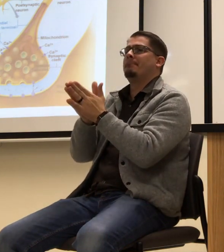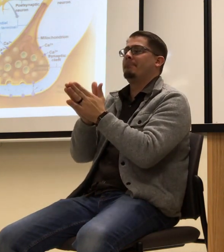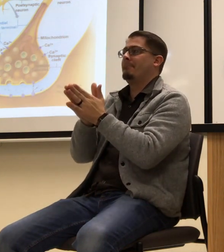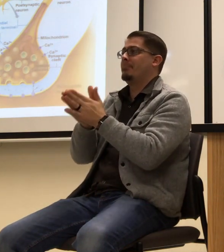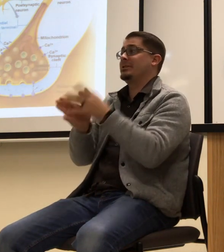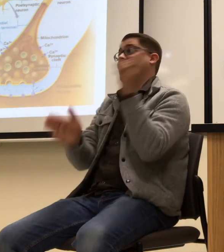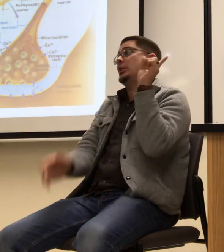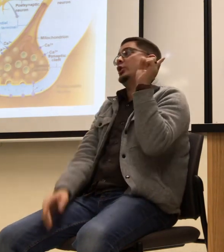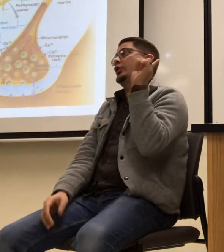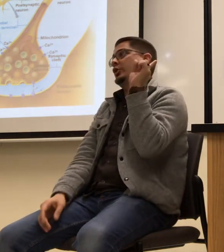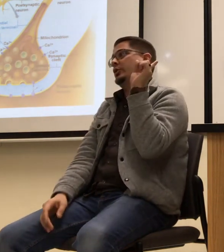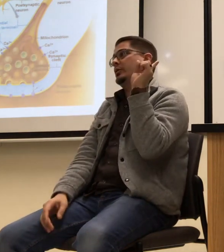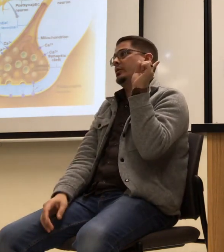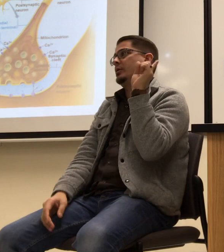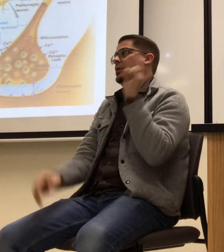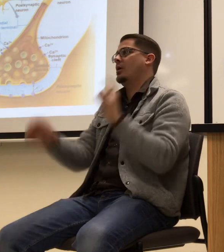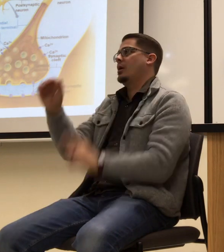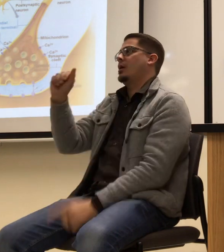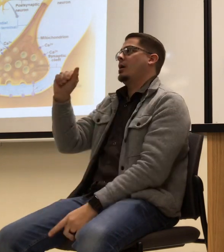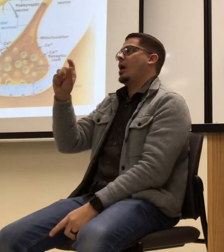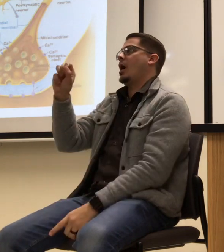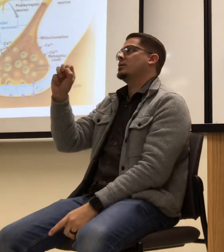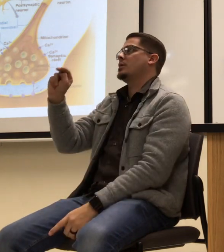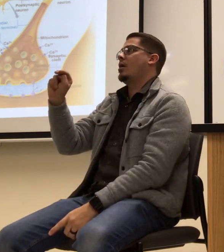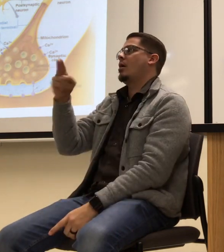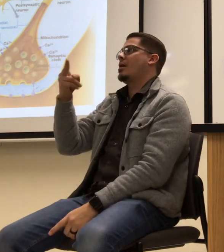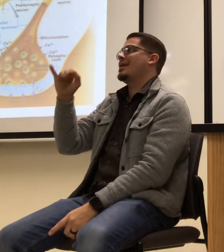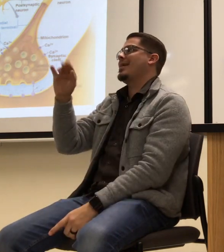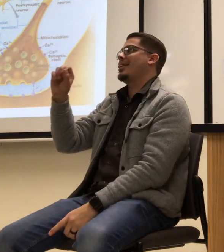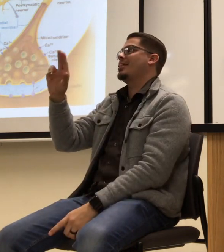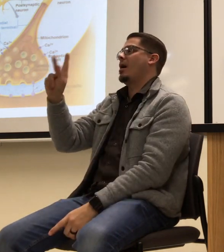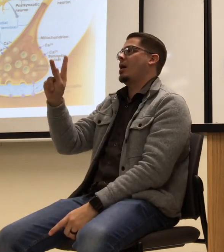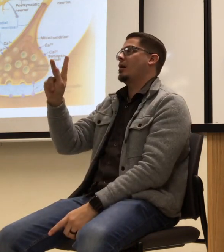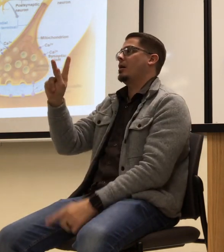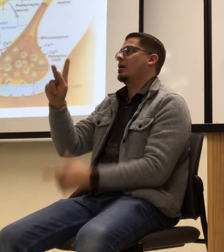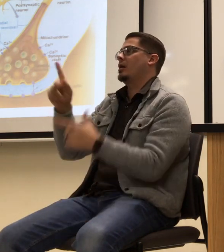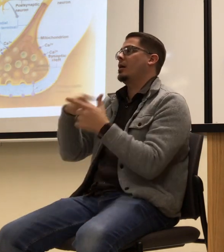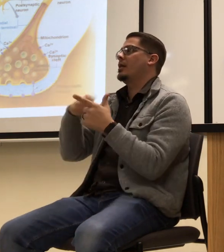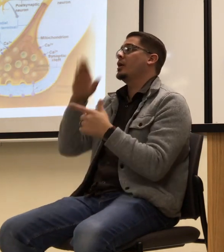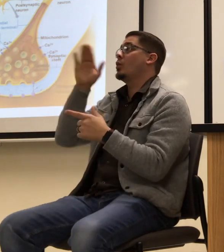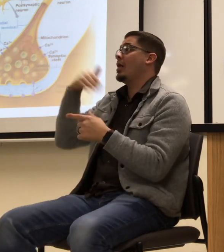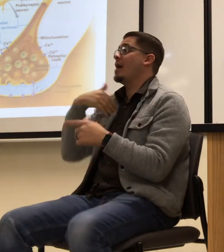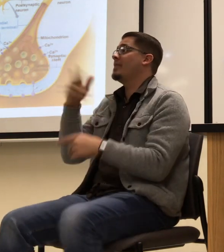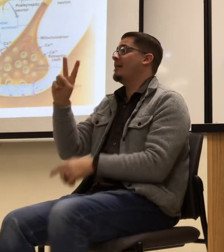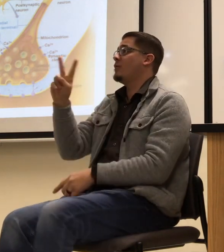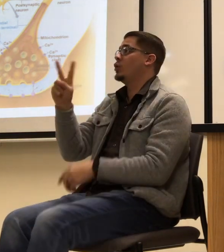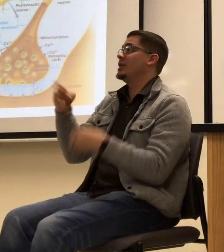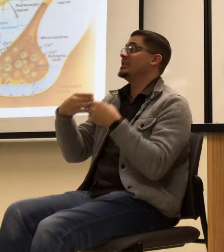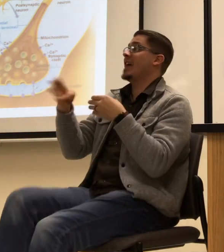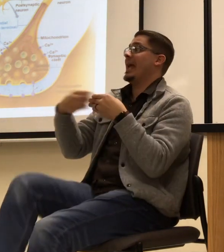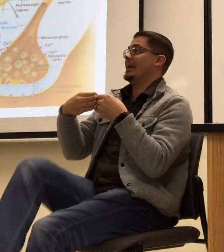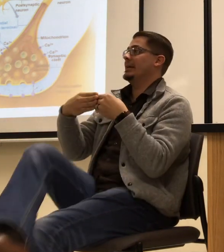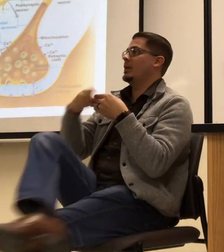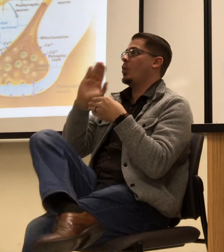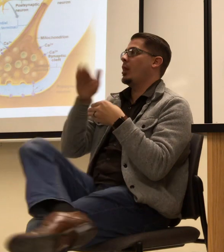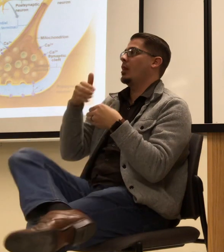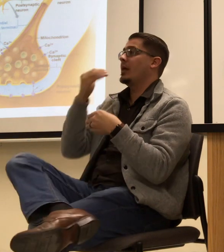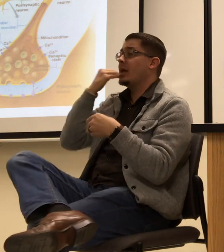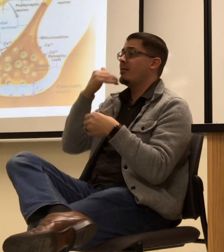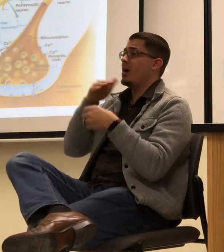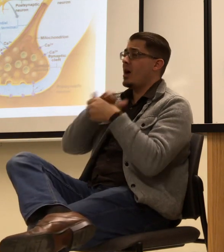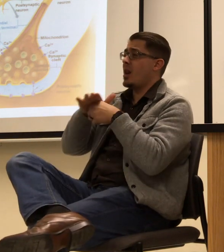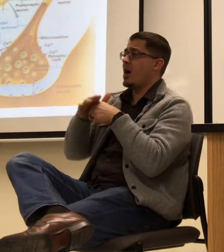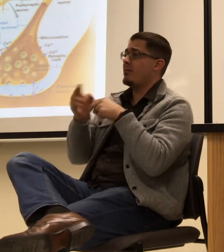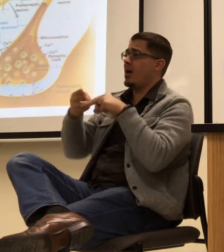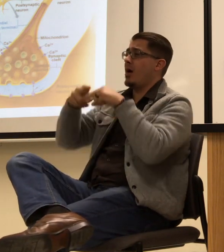to here, to the axon hillock, where you are gonna have the voltage-gated channels. If you get enough